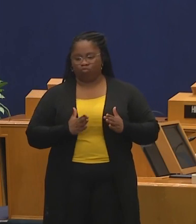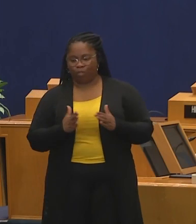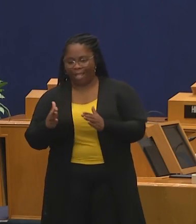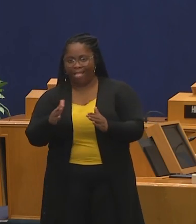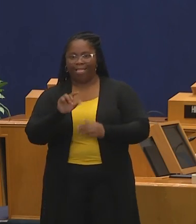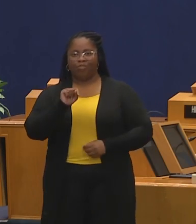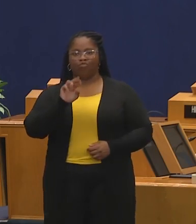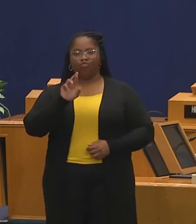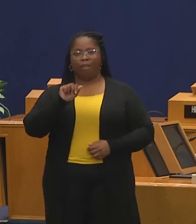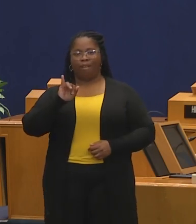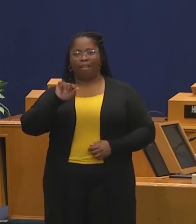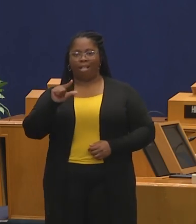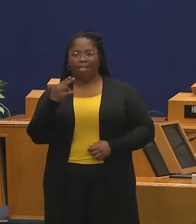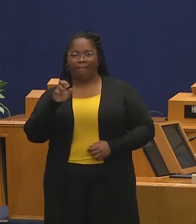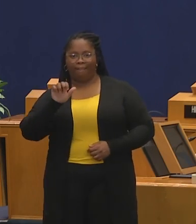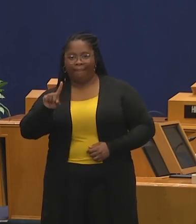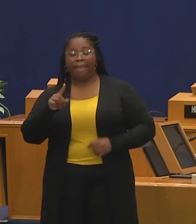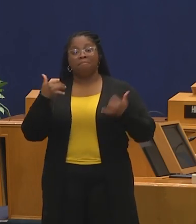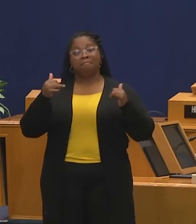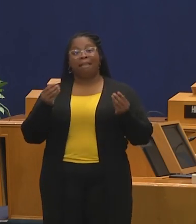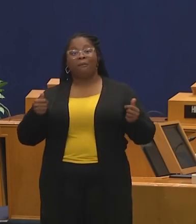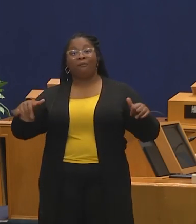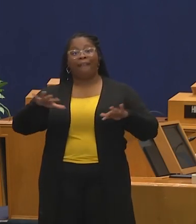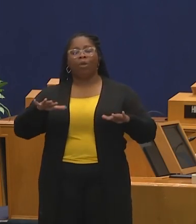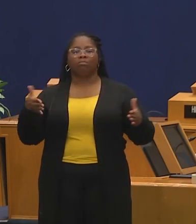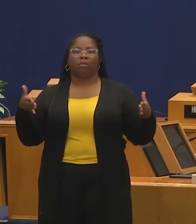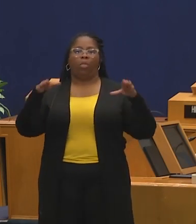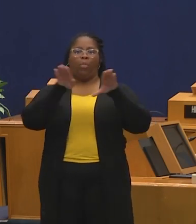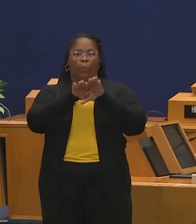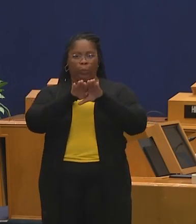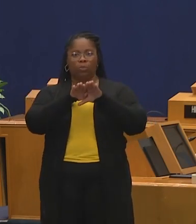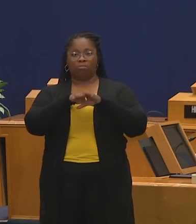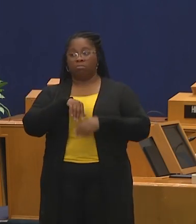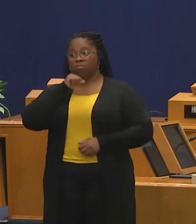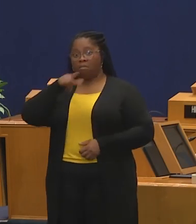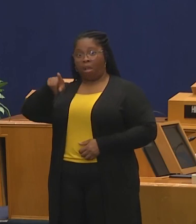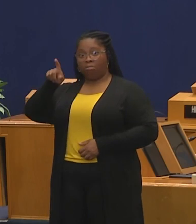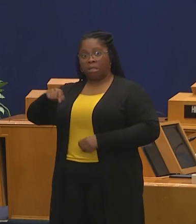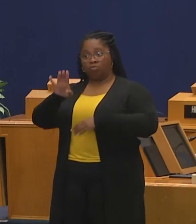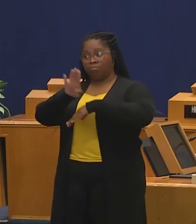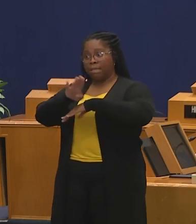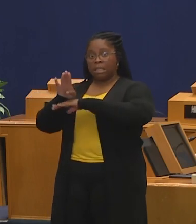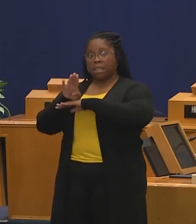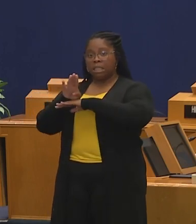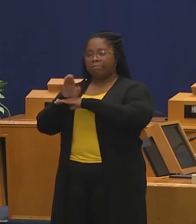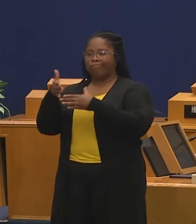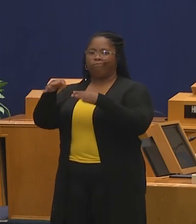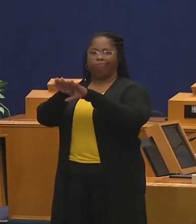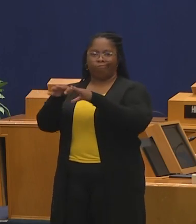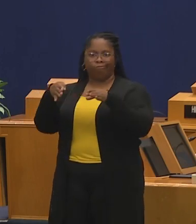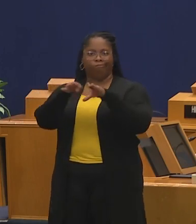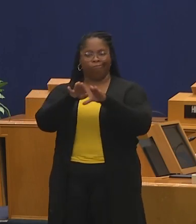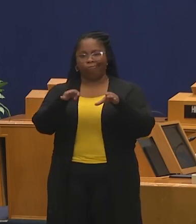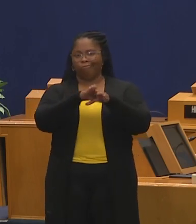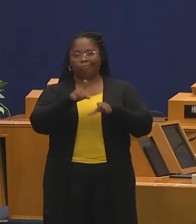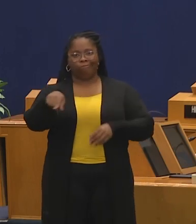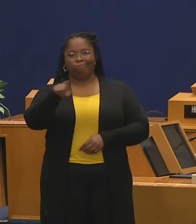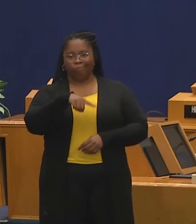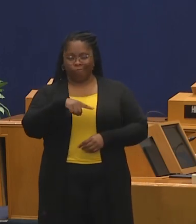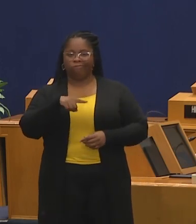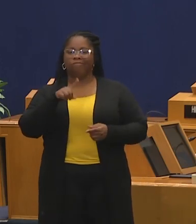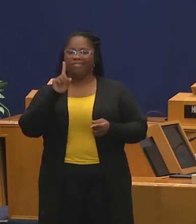and playgrounds remain closed, and all non-essential businesses will continue to be closed to the public through